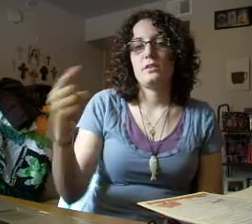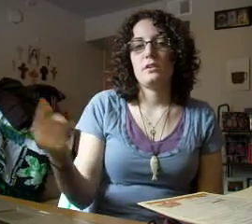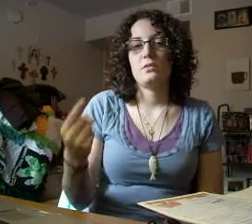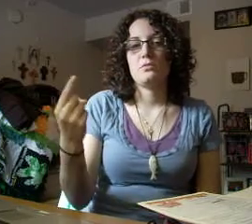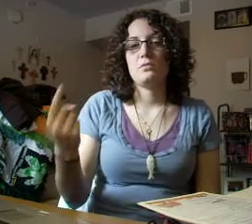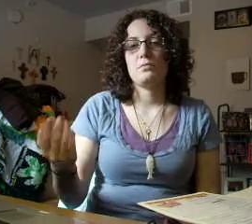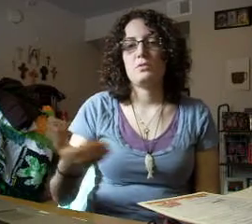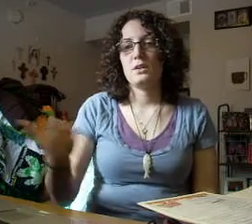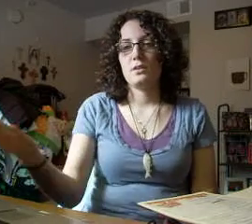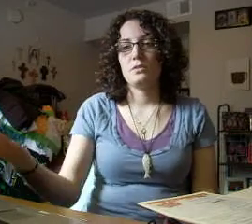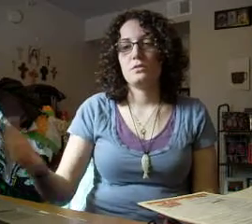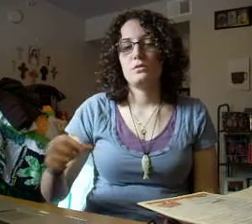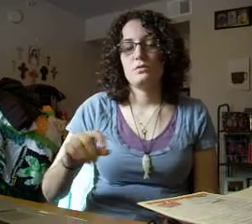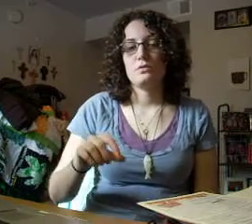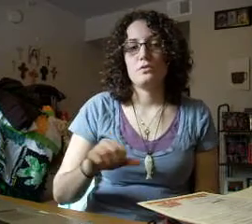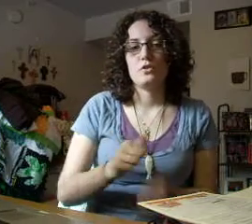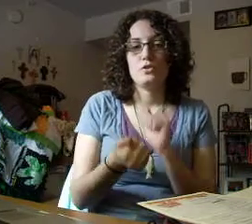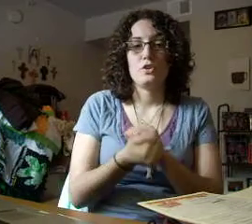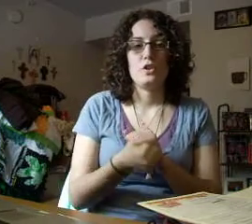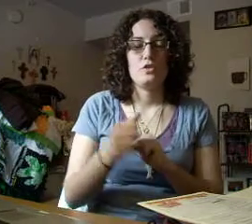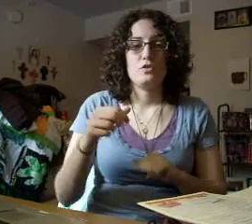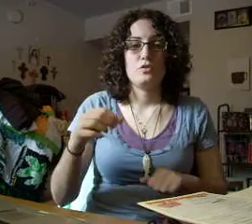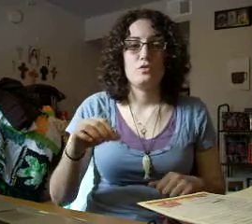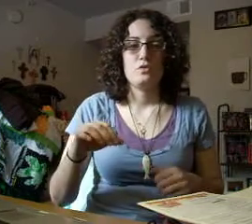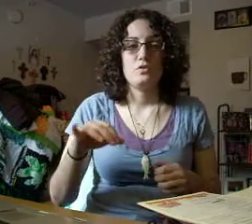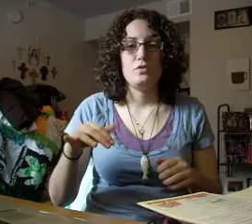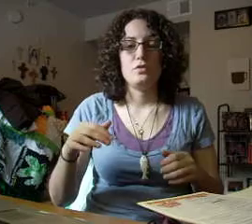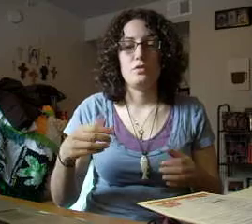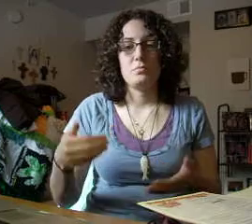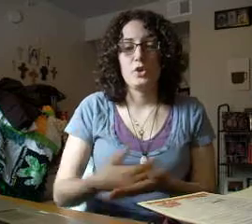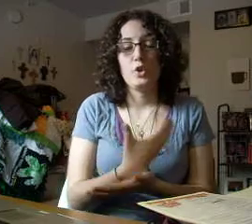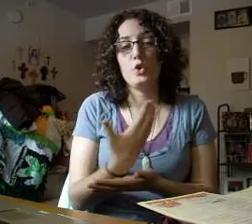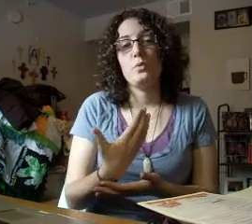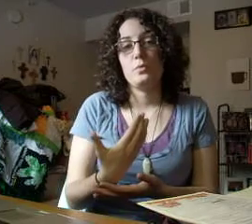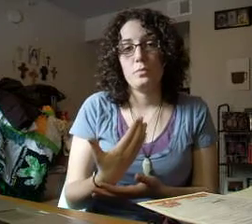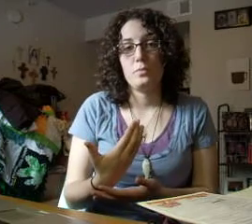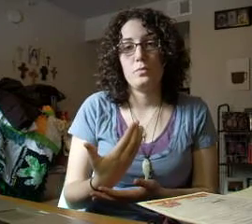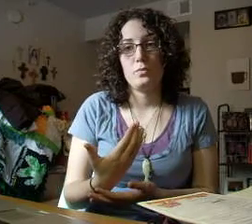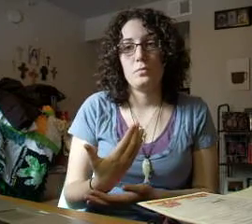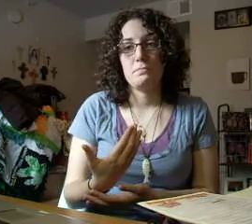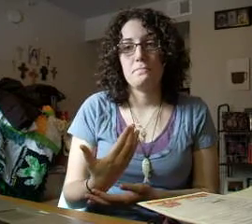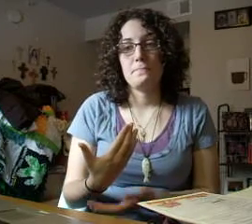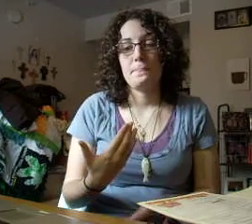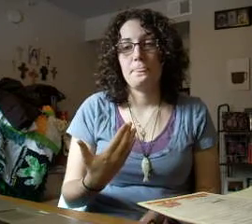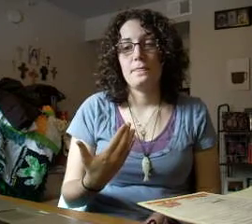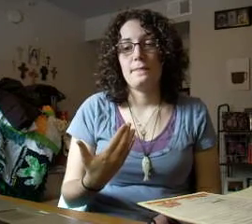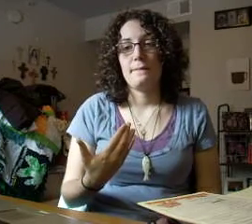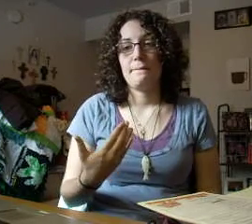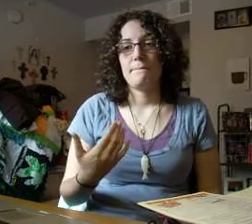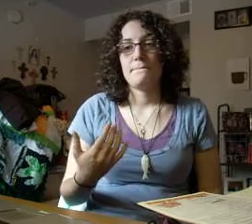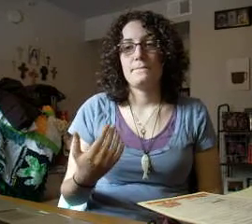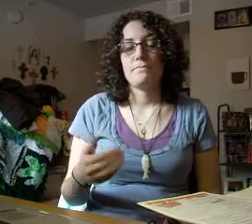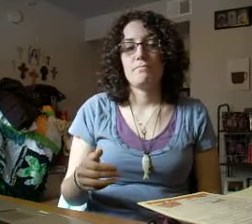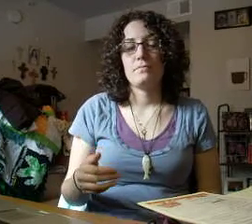to form a new compound, to form a new substance. For instance, the ability of iron to form rust